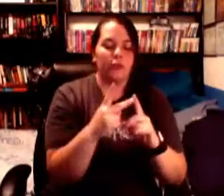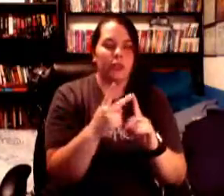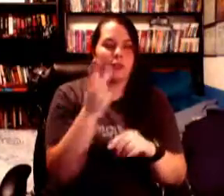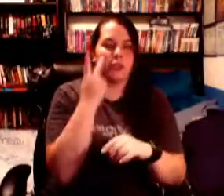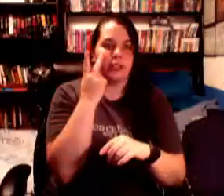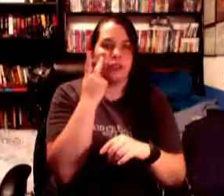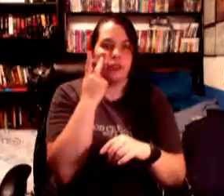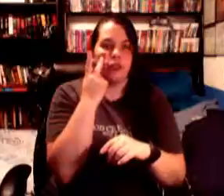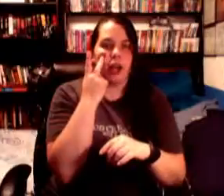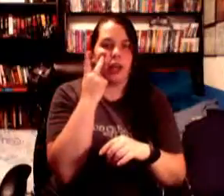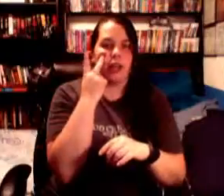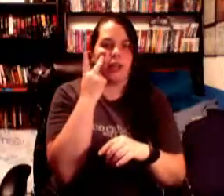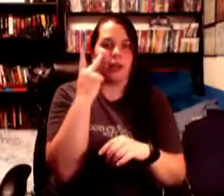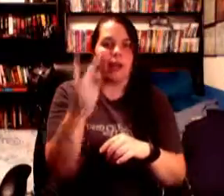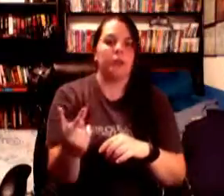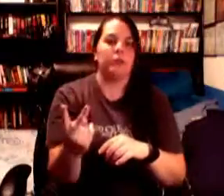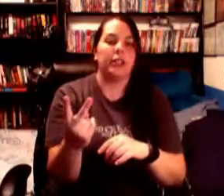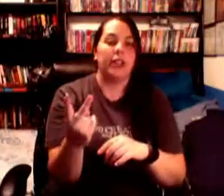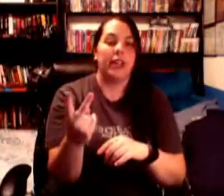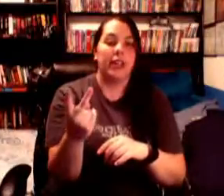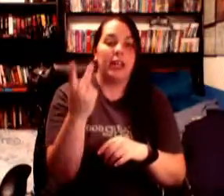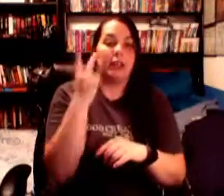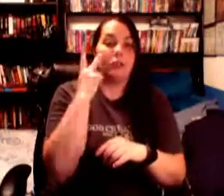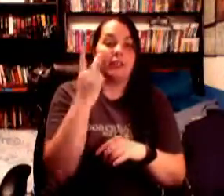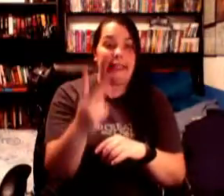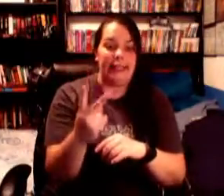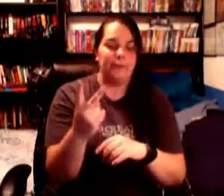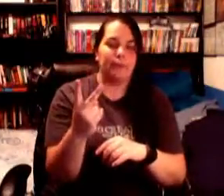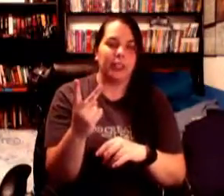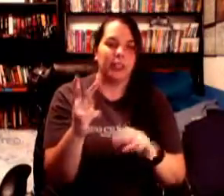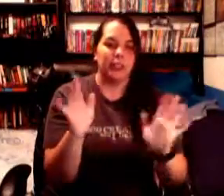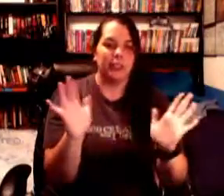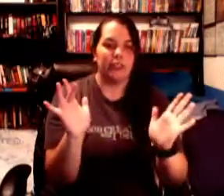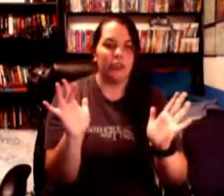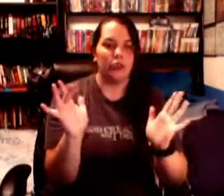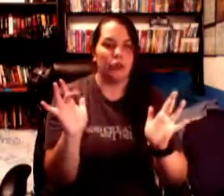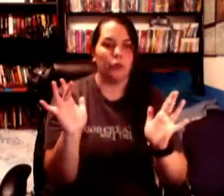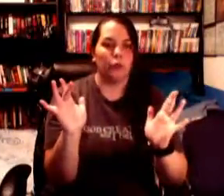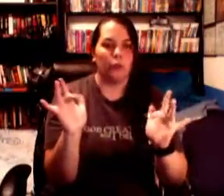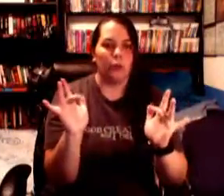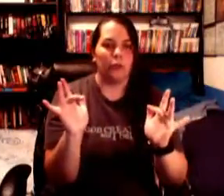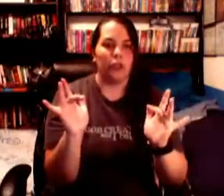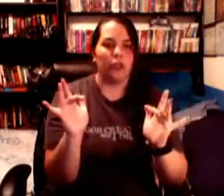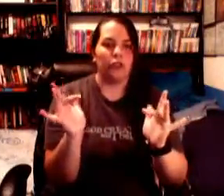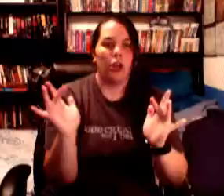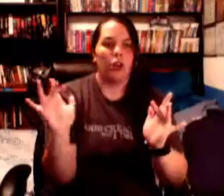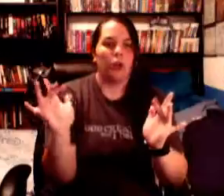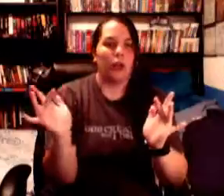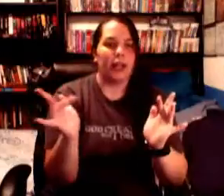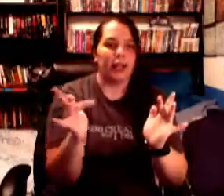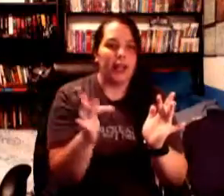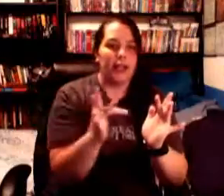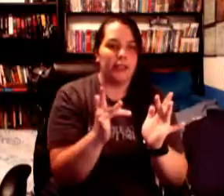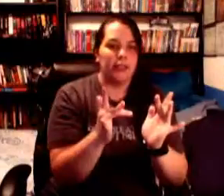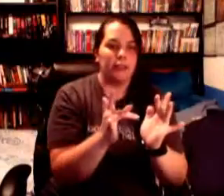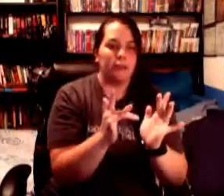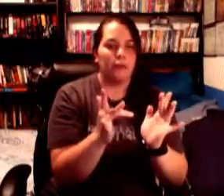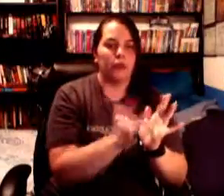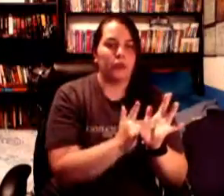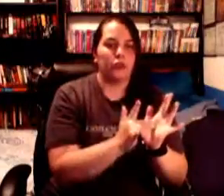finger is going to touch under your eye and come out. C. Jesus is your middle fingers. Right hand middle finger touches